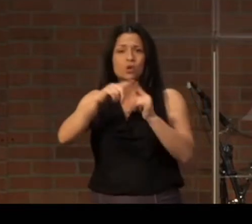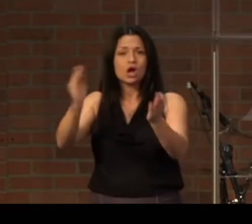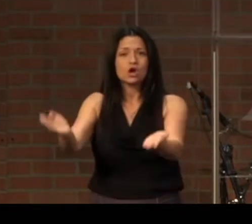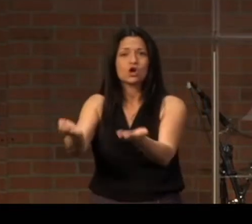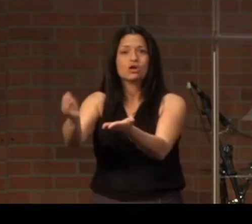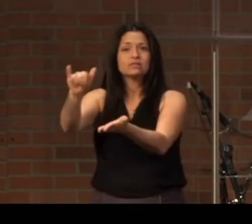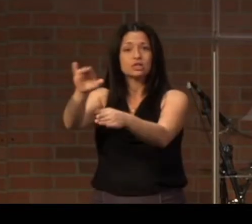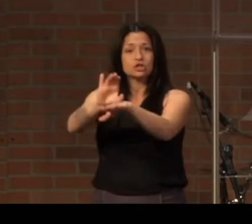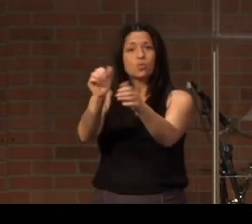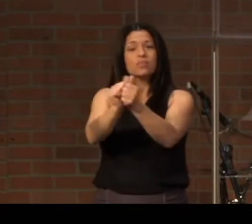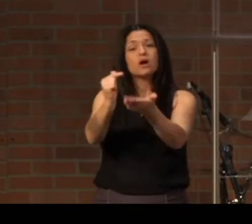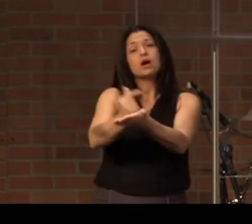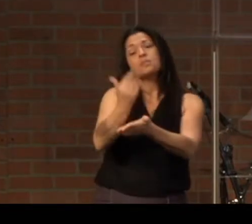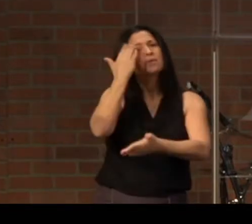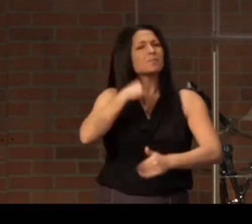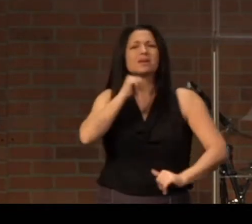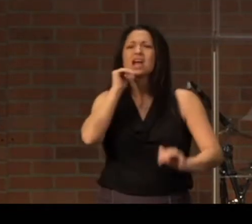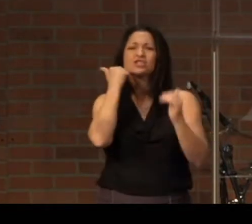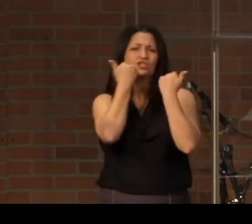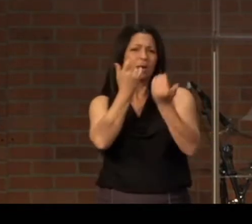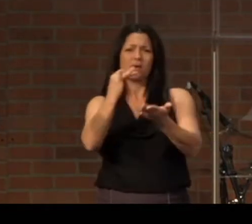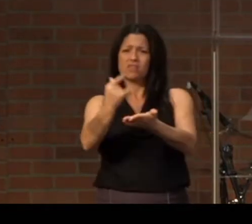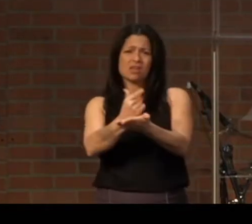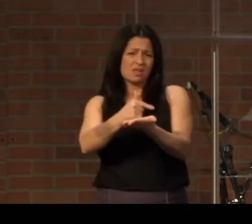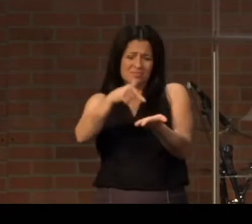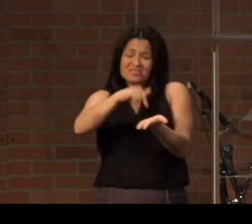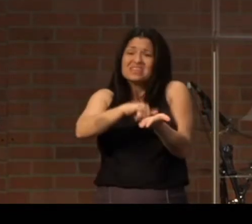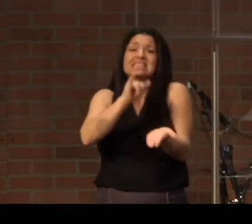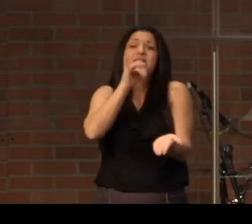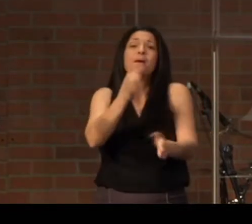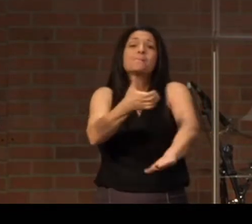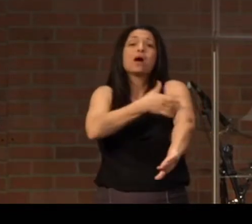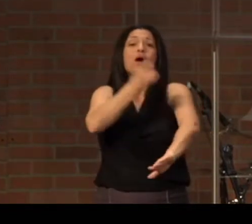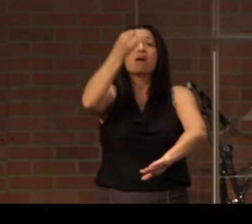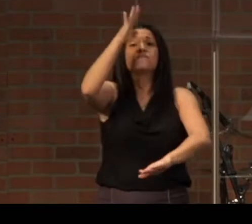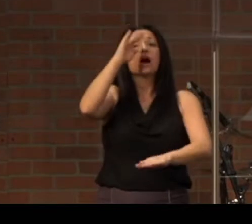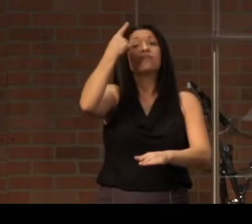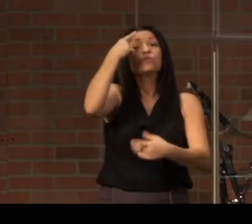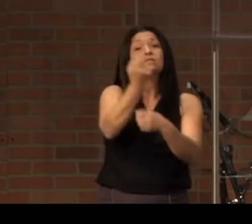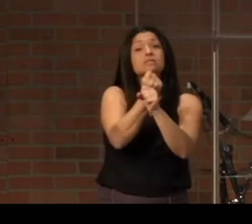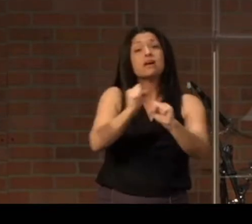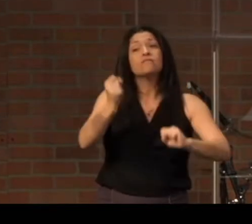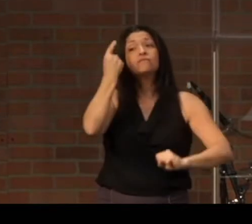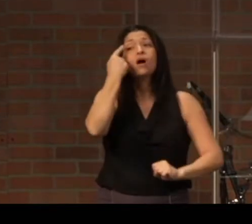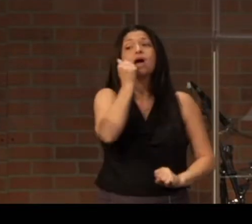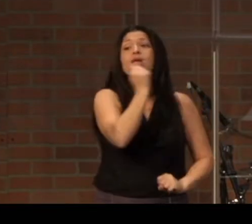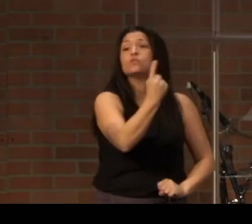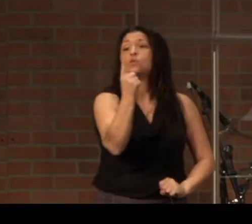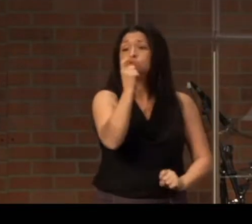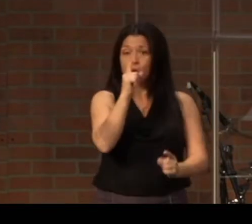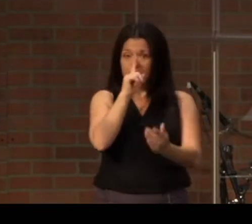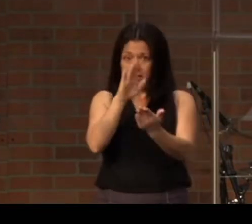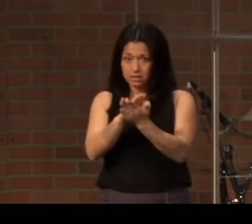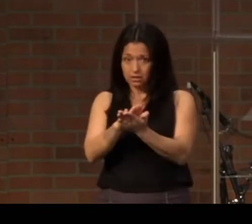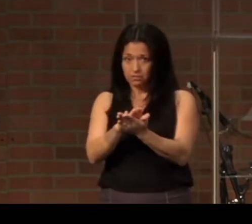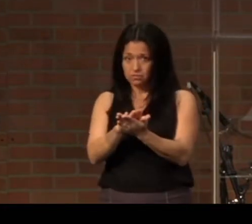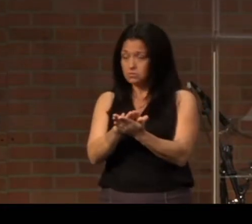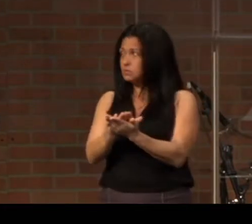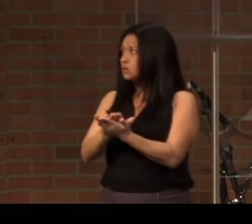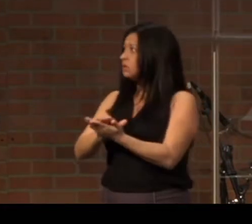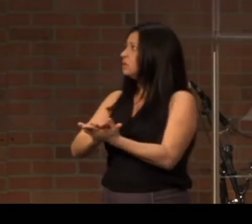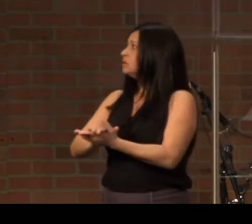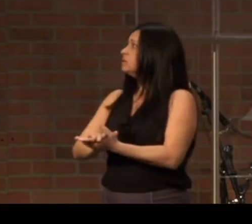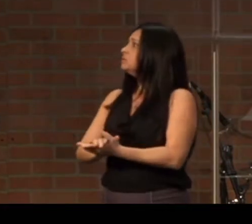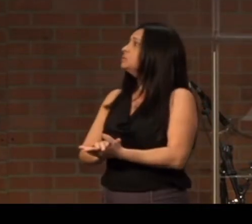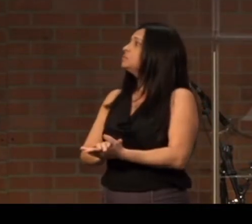the gospel. For I'm not ashamed of the gospel, for it is the power of God for salvation to everyone who believes, to the Jew first and